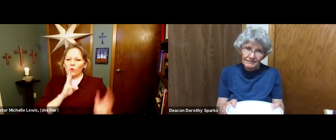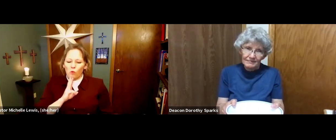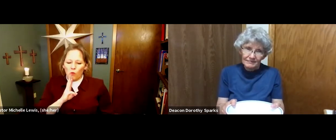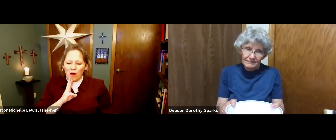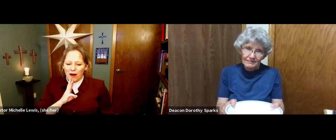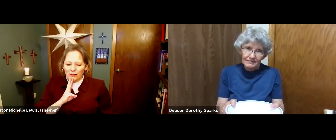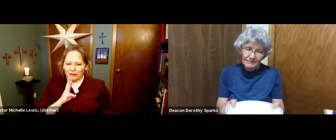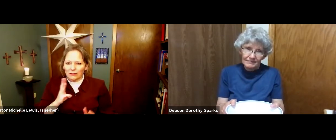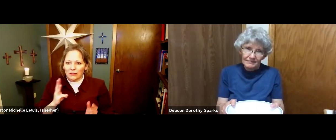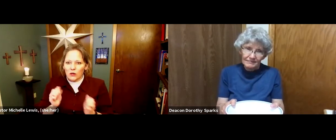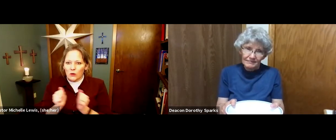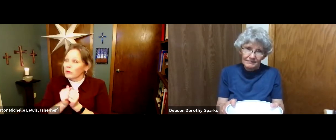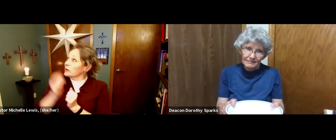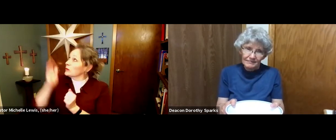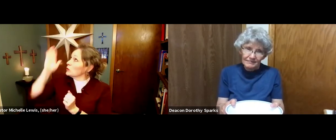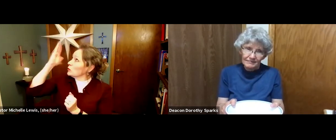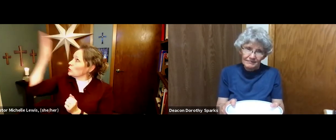Fountain of living water.